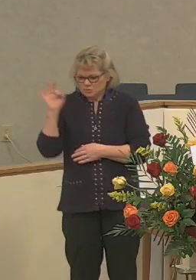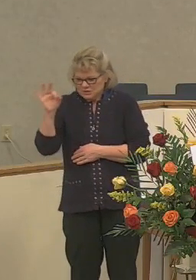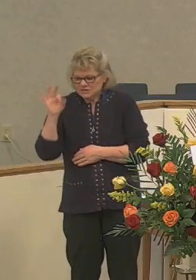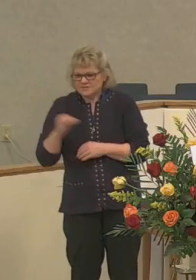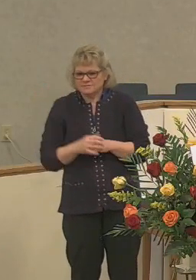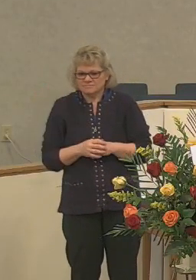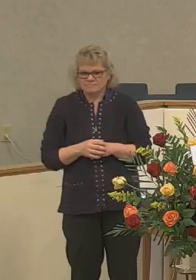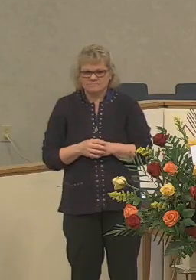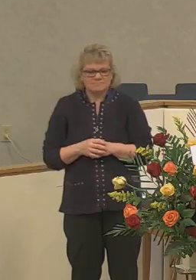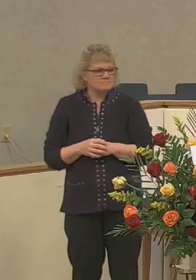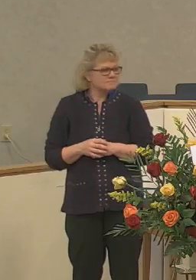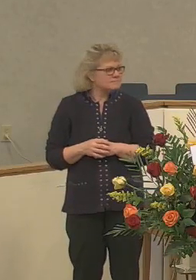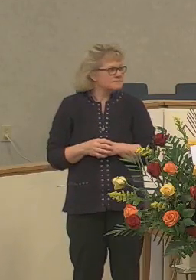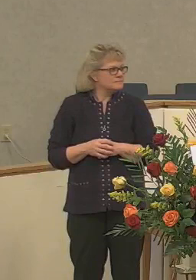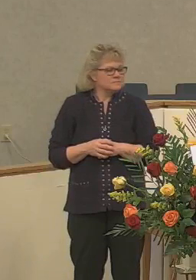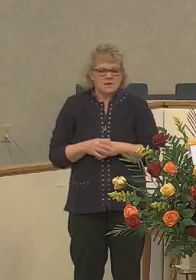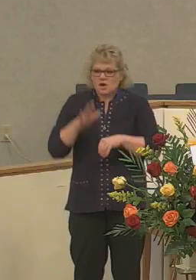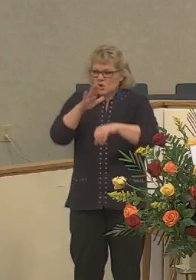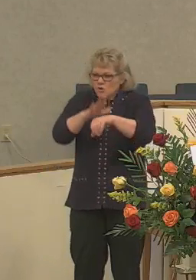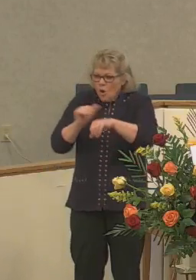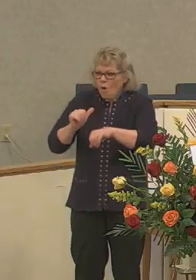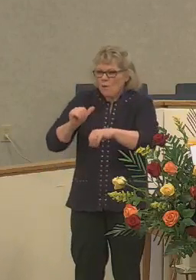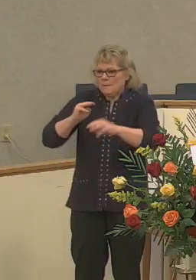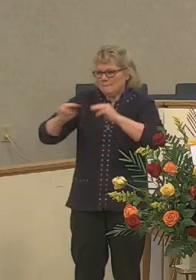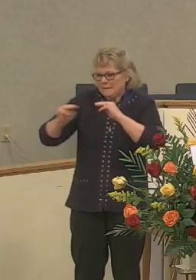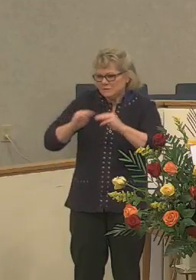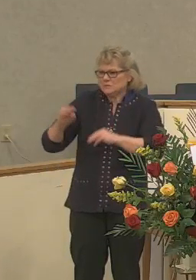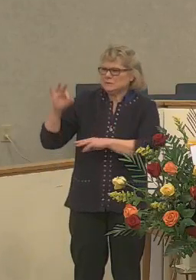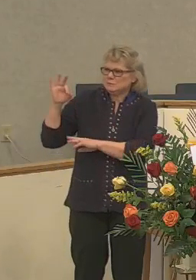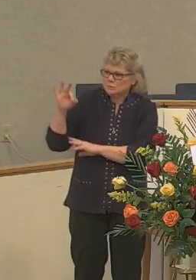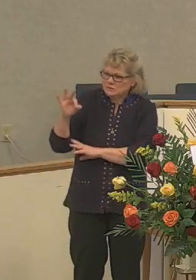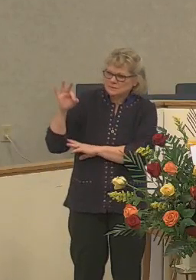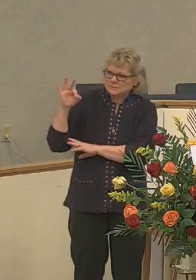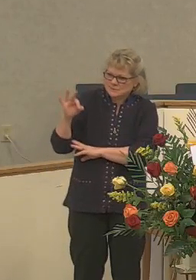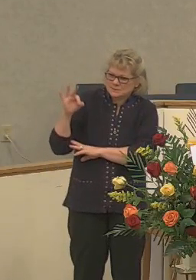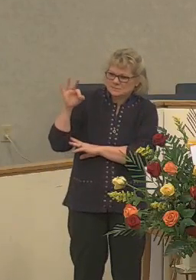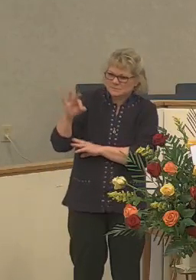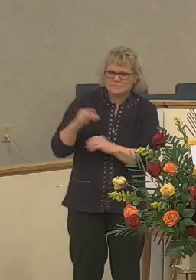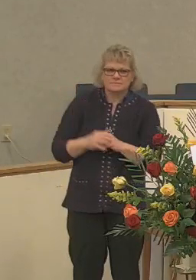life. Called to the ministry to preach.